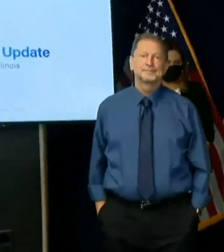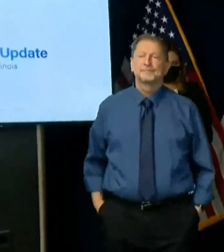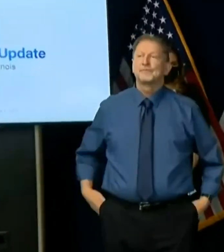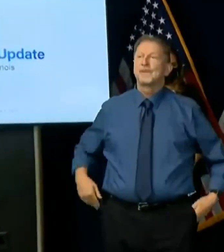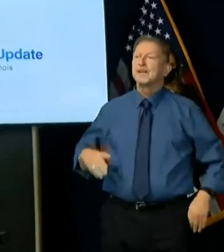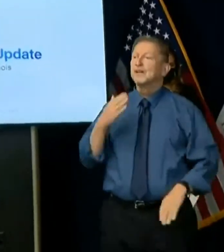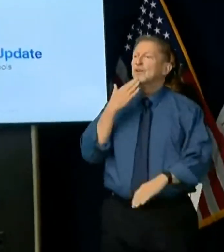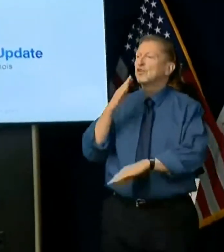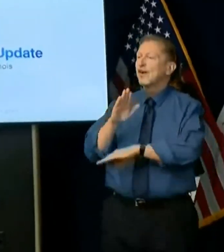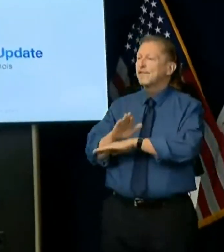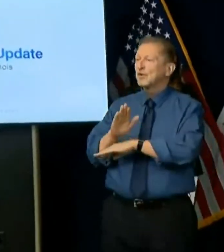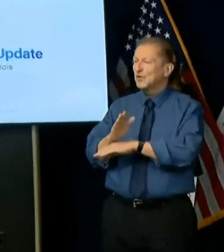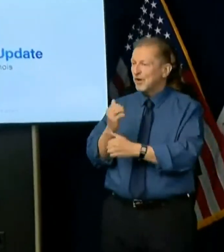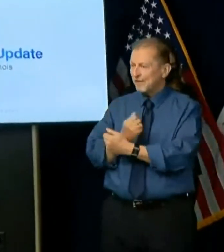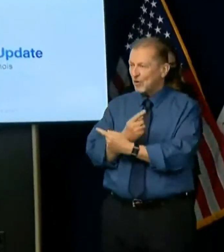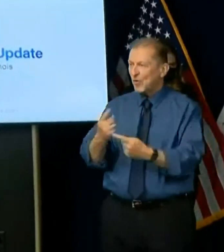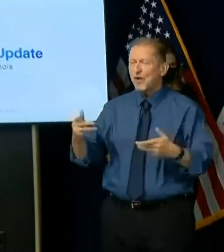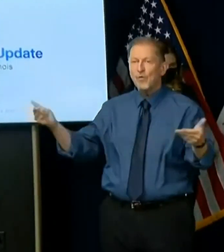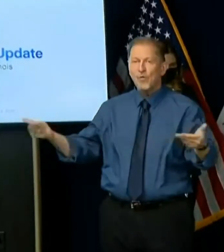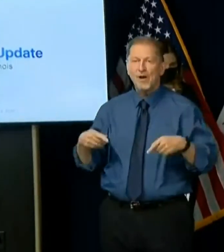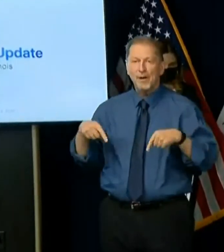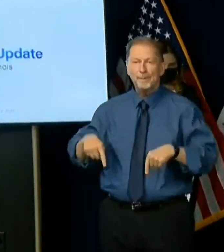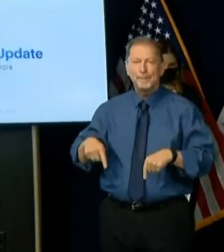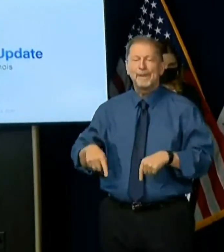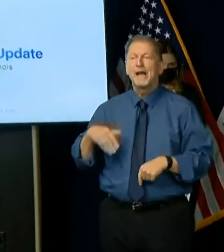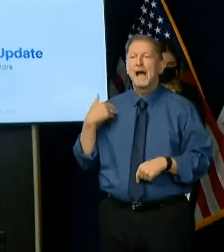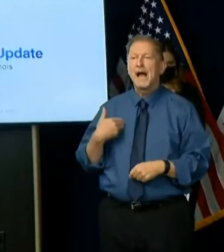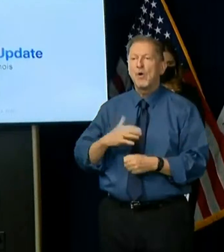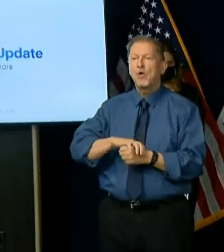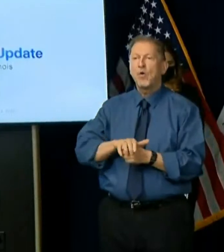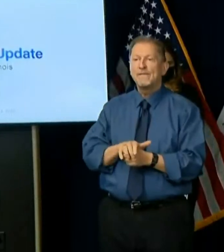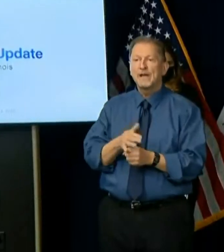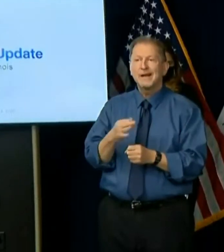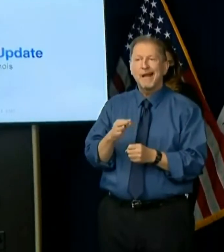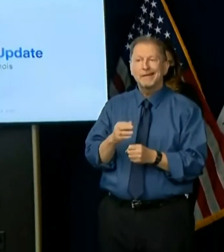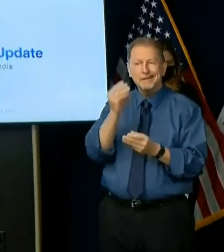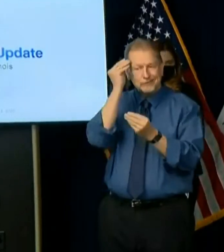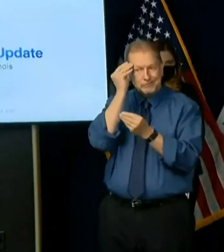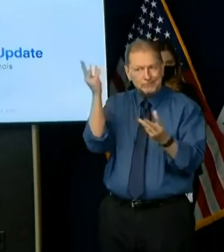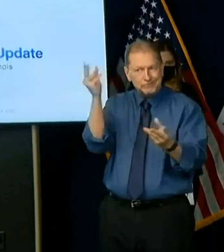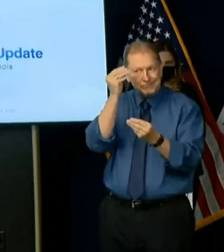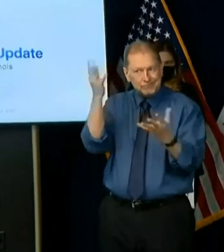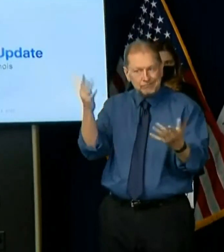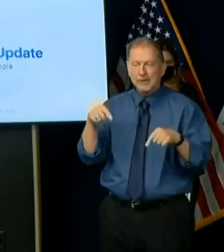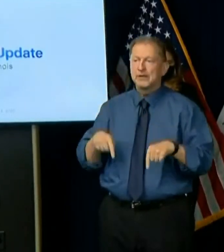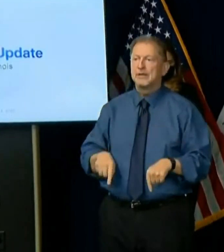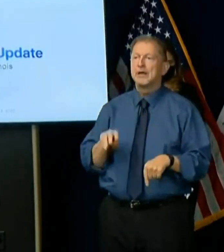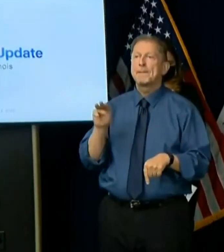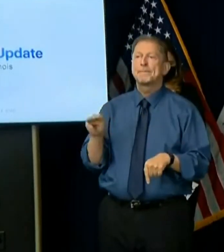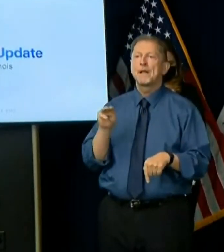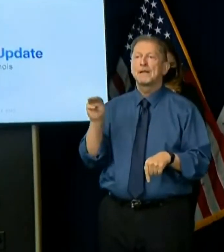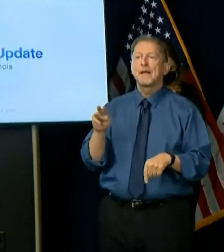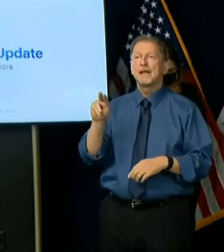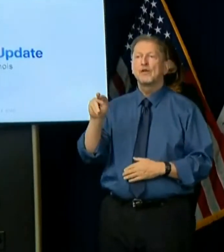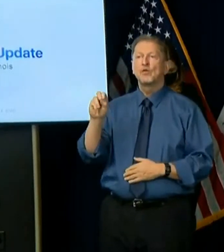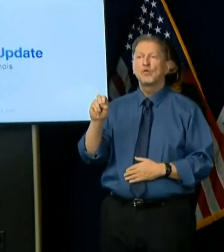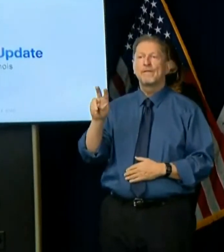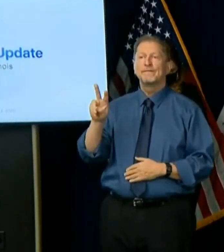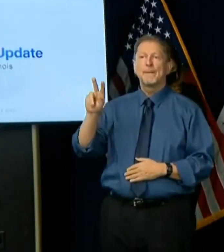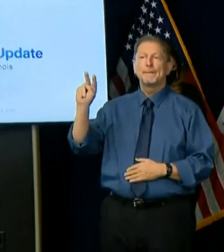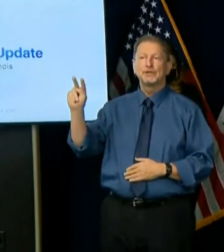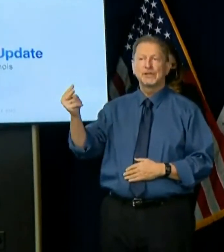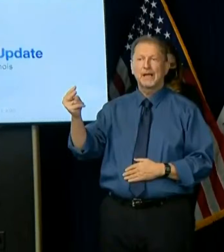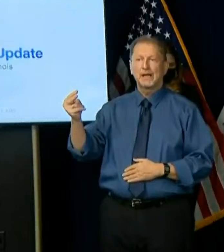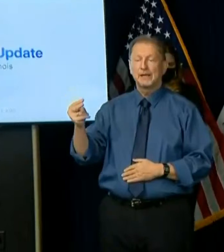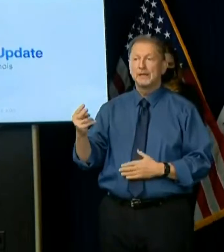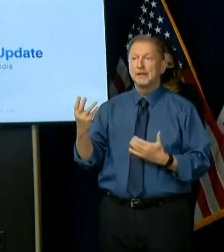Good afternoon, everyone, and welcome to the COVID-19 update for Monday, November the 2nd. I'm